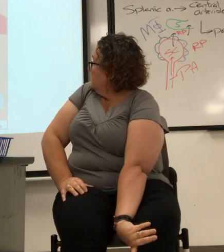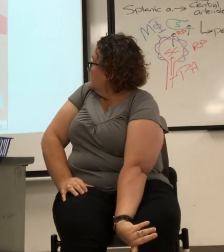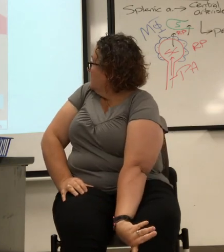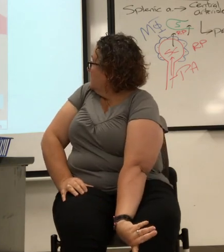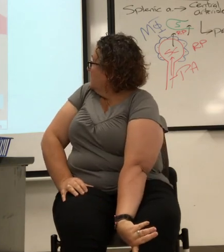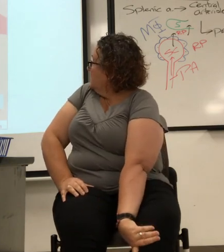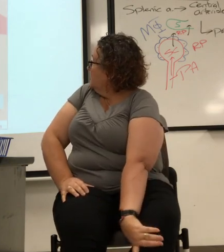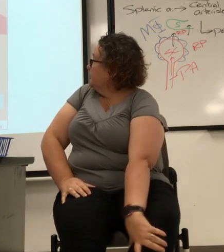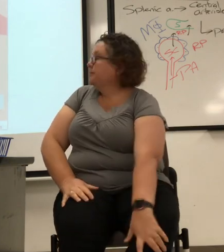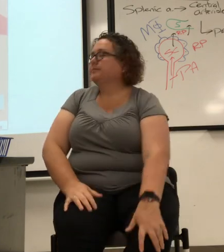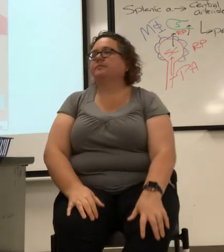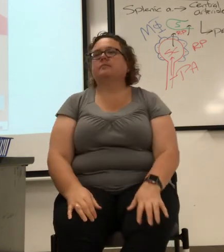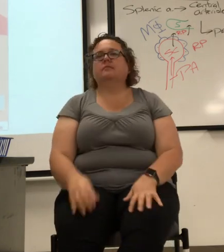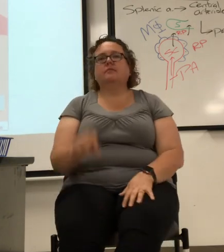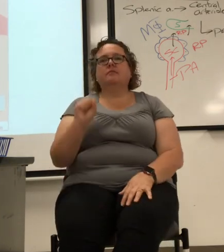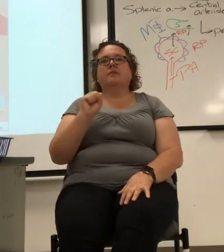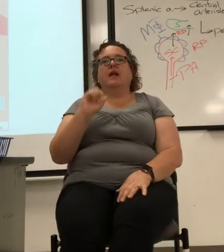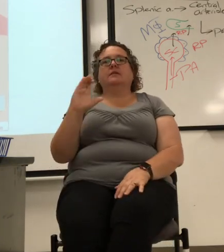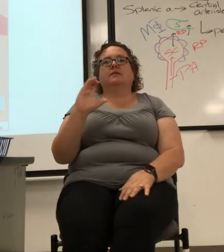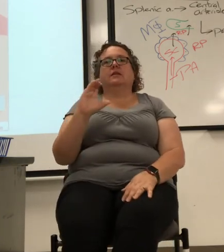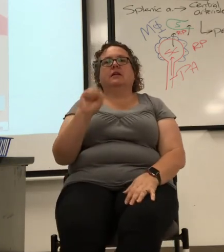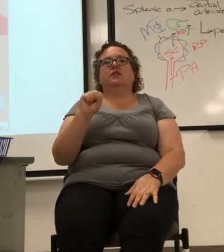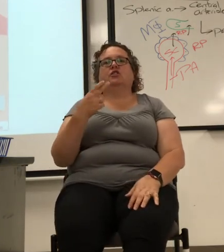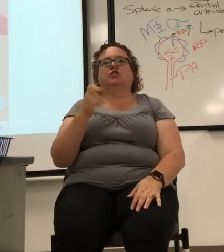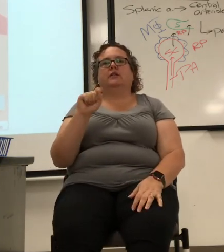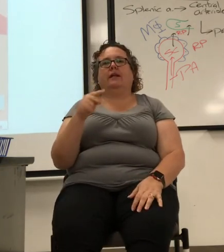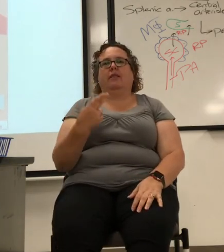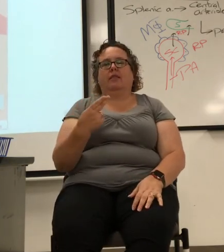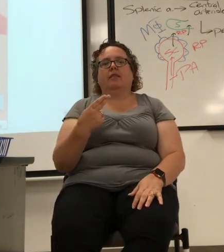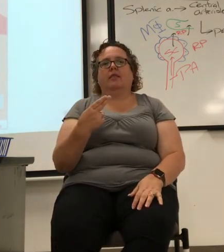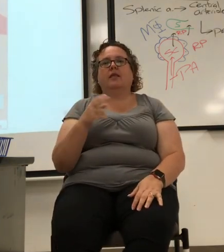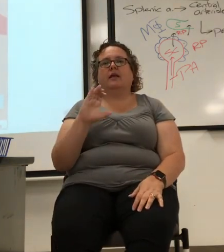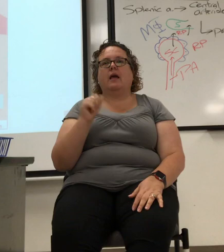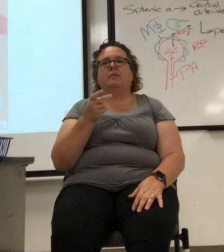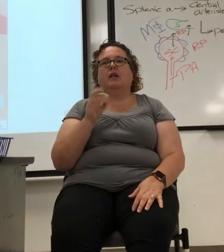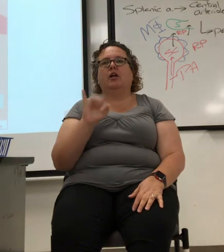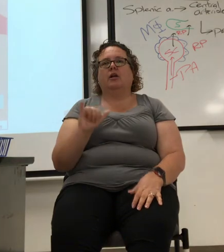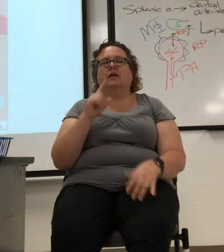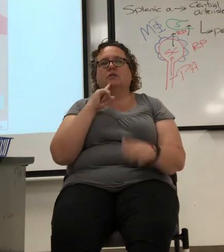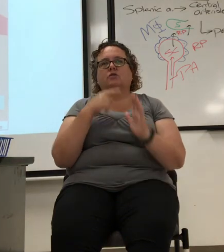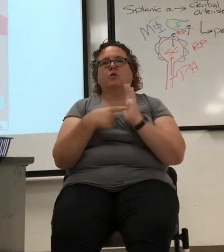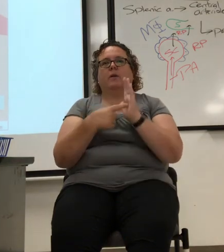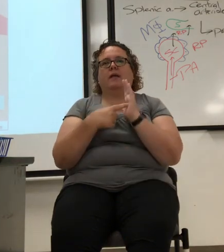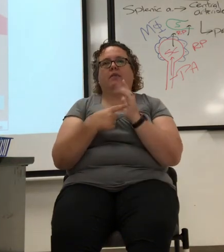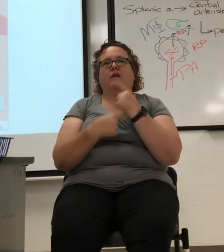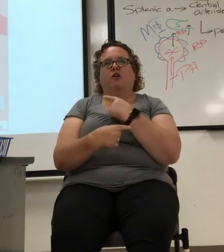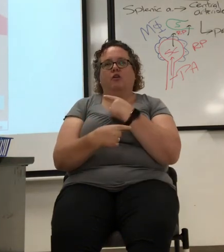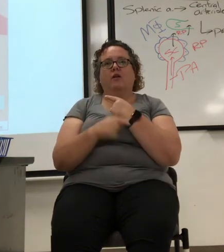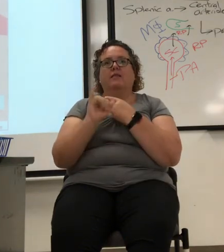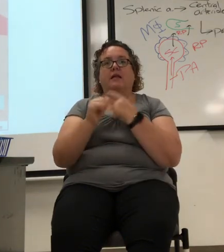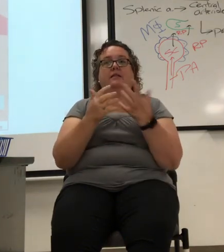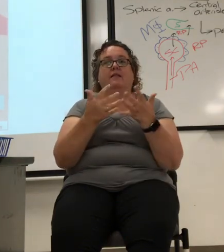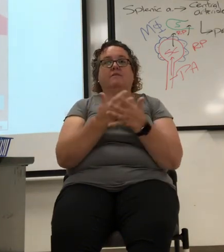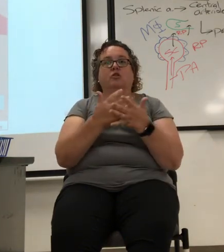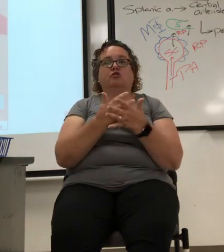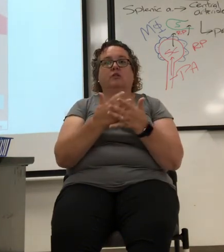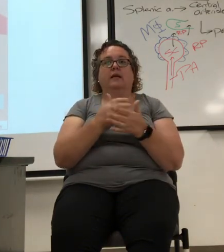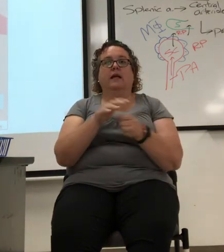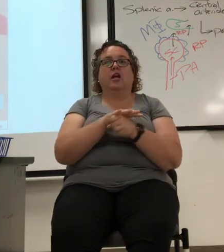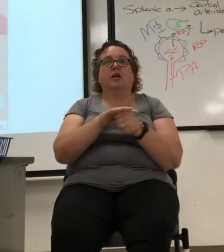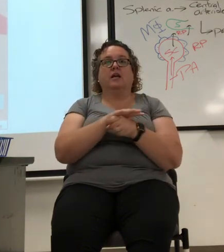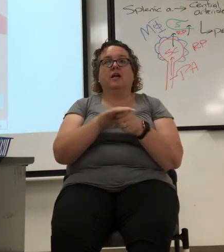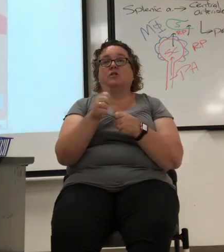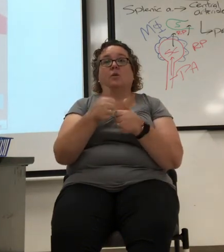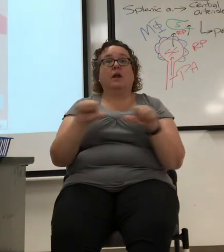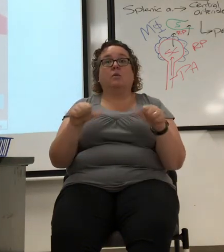The SC, sheath capillary, is shown in longitudinal section here. They're showing it there. Okay, so that's the filtering area. So